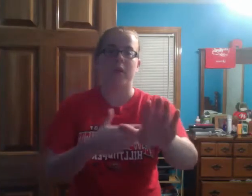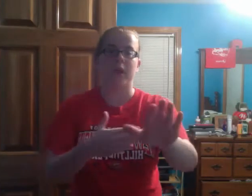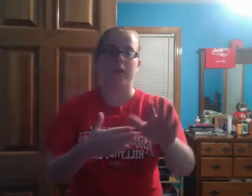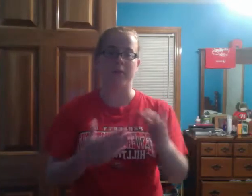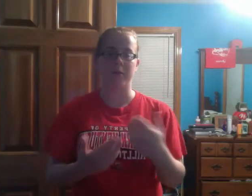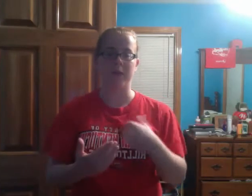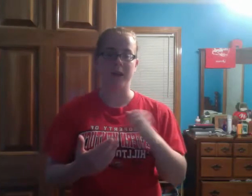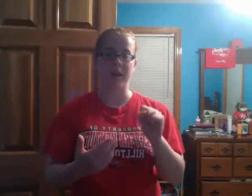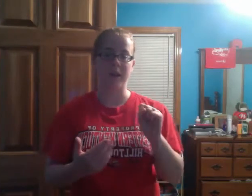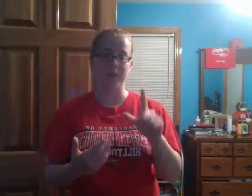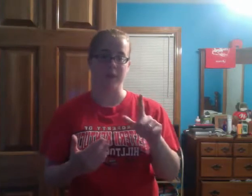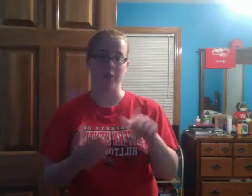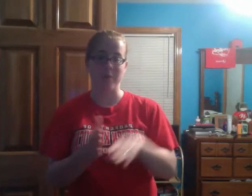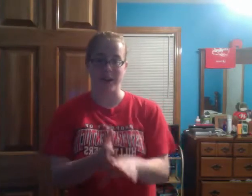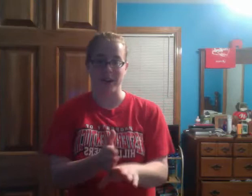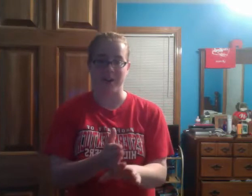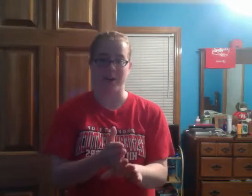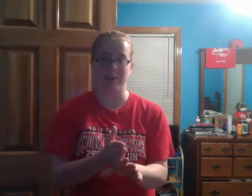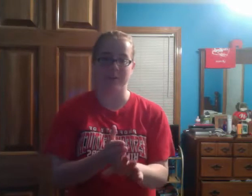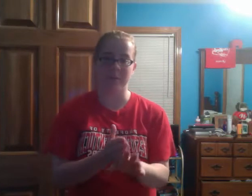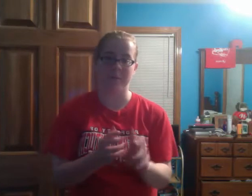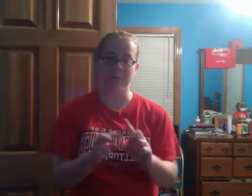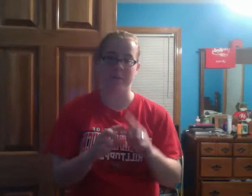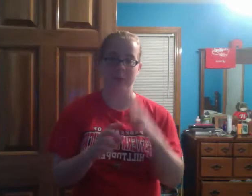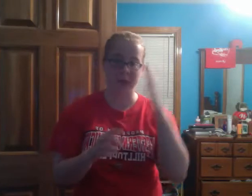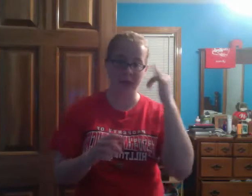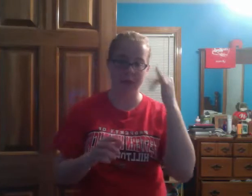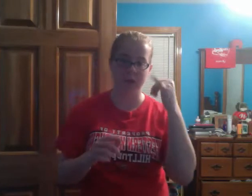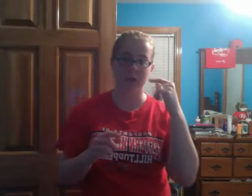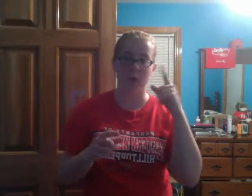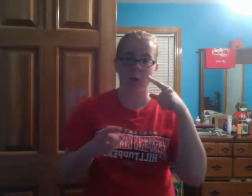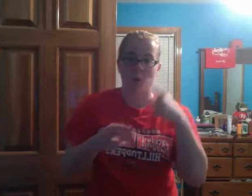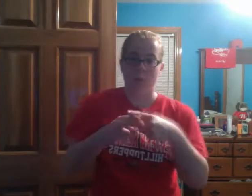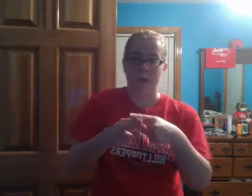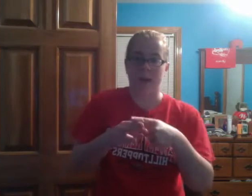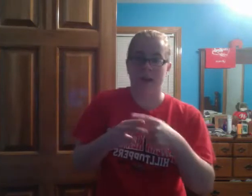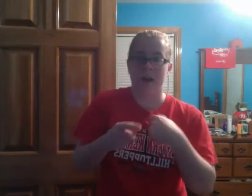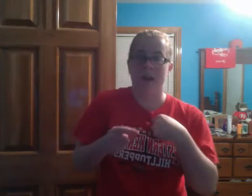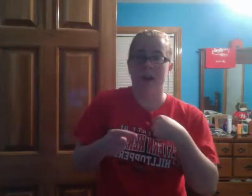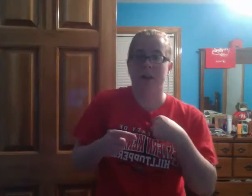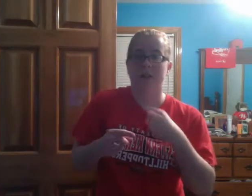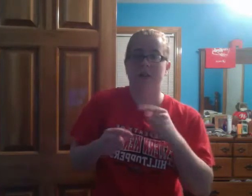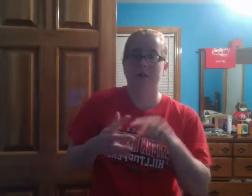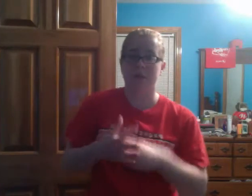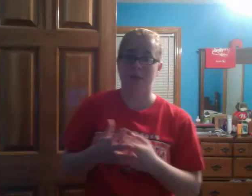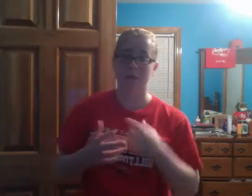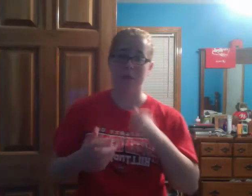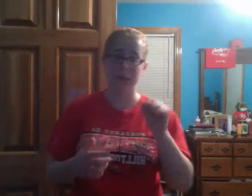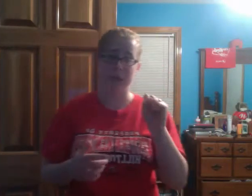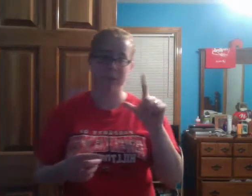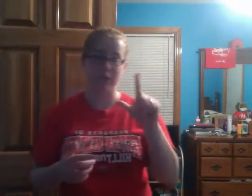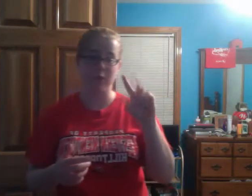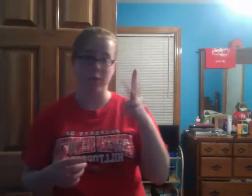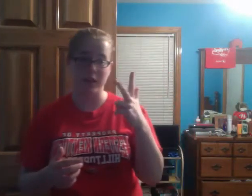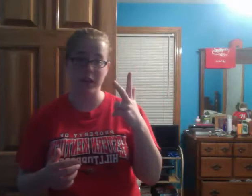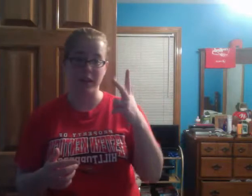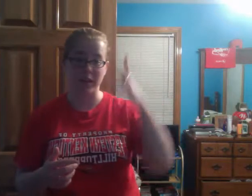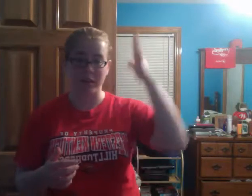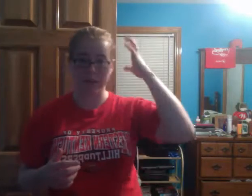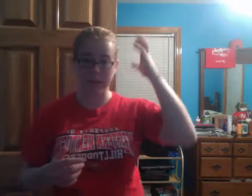throughout my ASL minor because when I started my ASL 3 class with Mina,